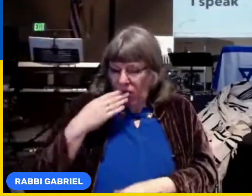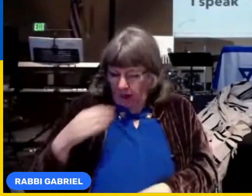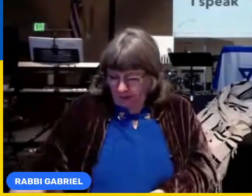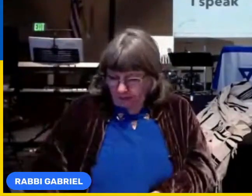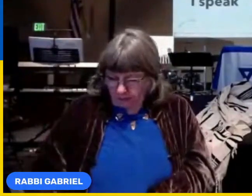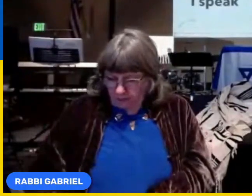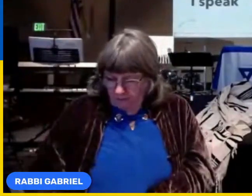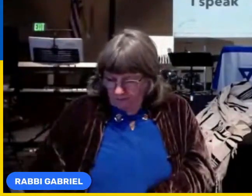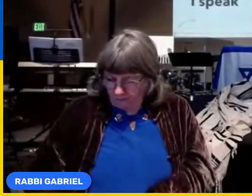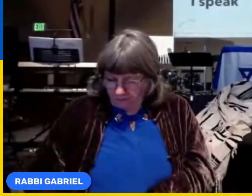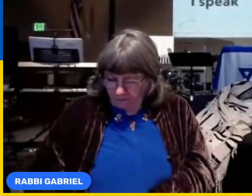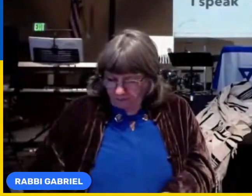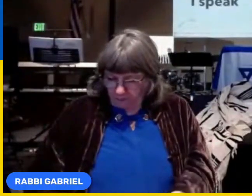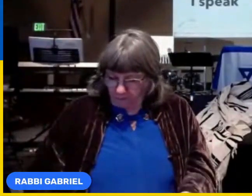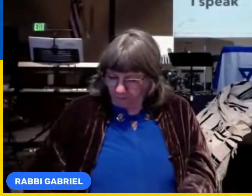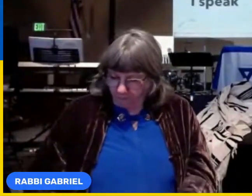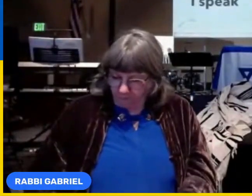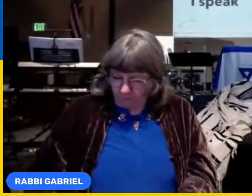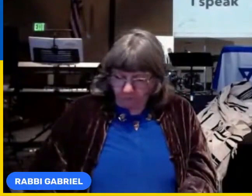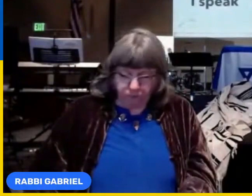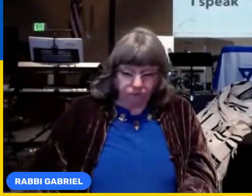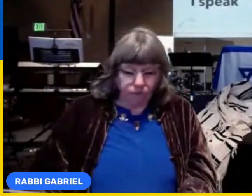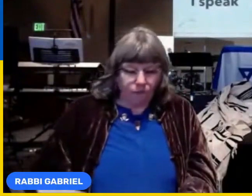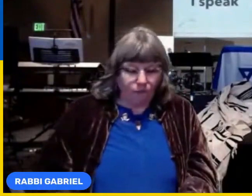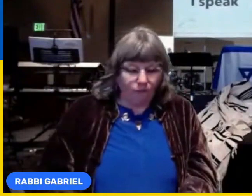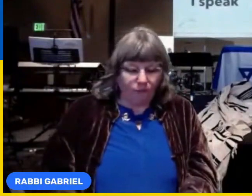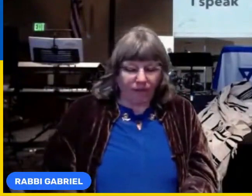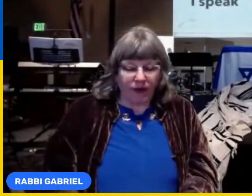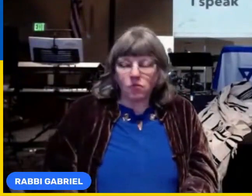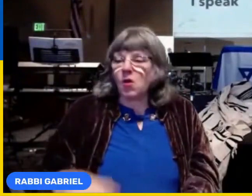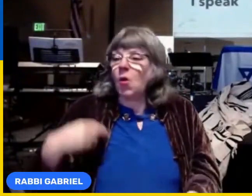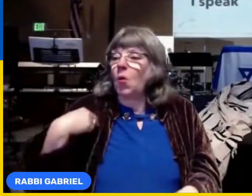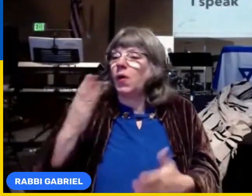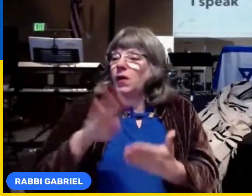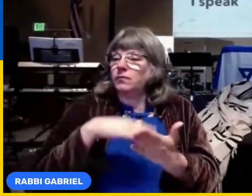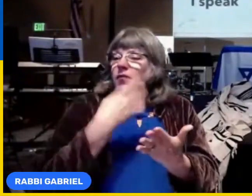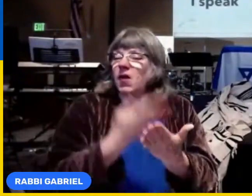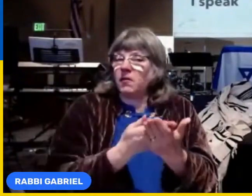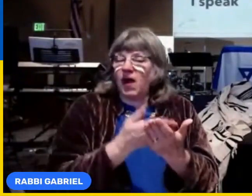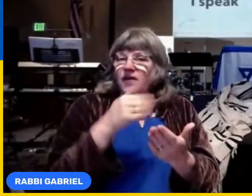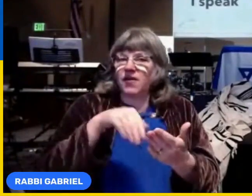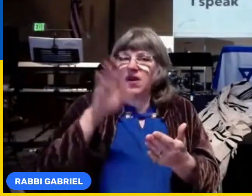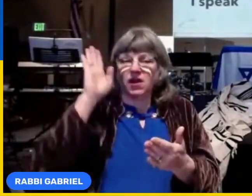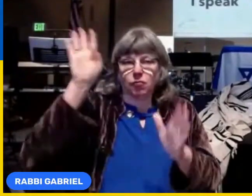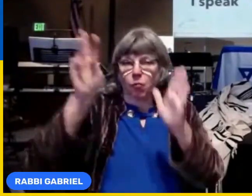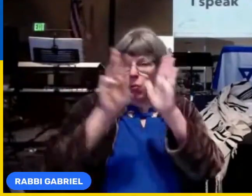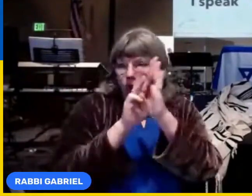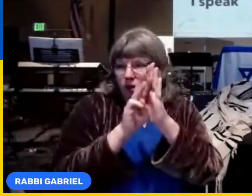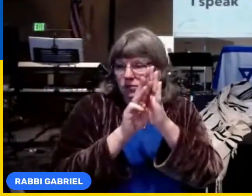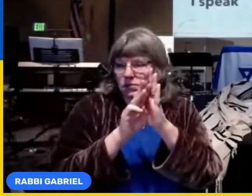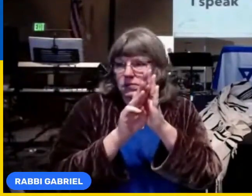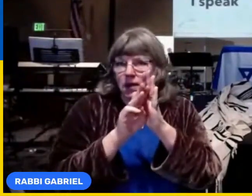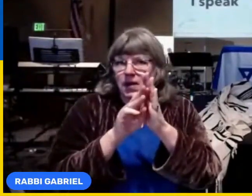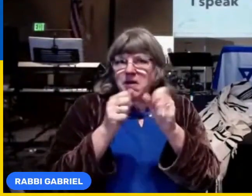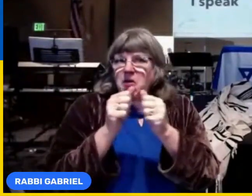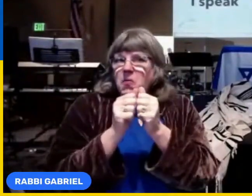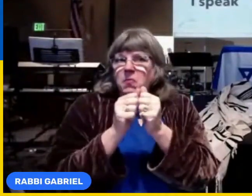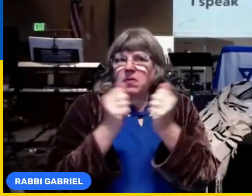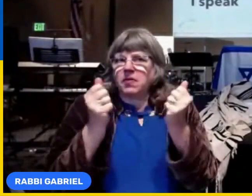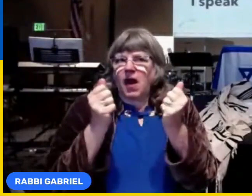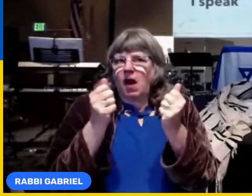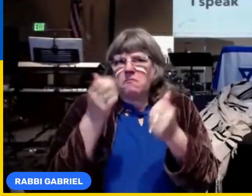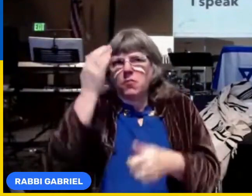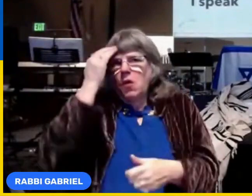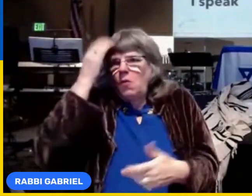So basically, we get there to his will, to the place of his will, subconsciously following